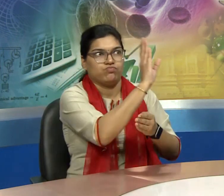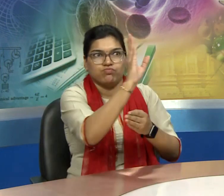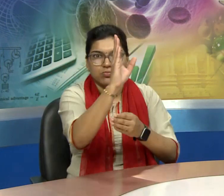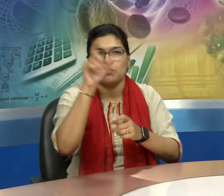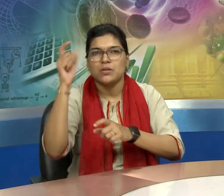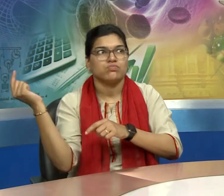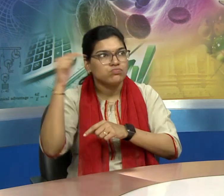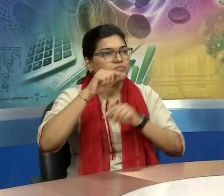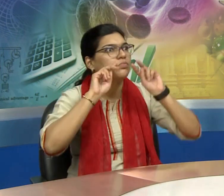reports